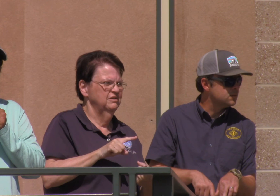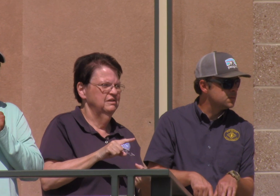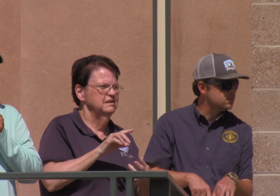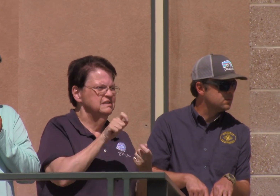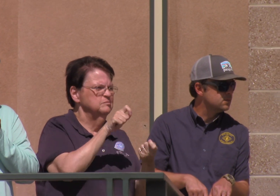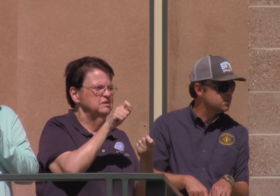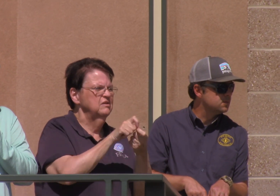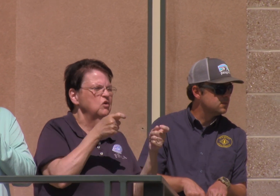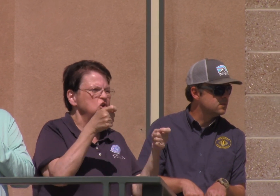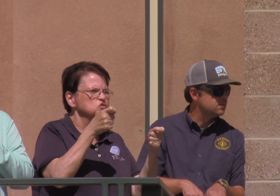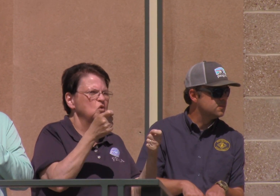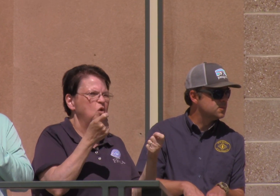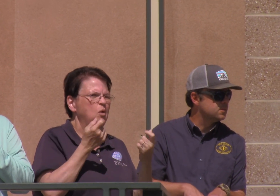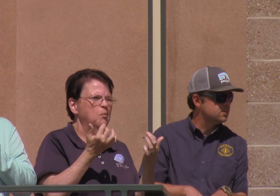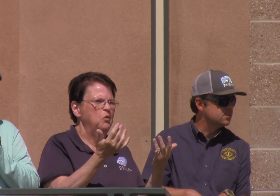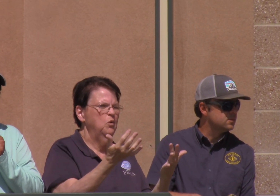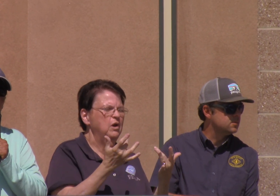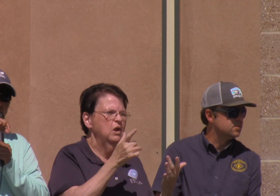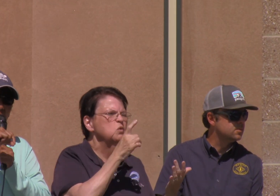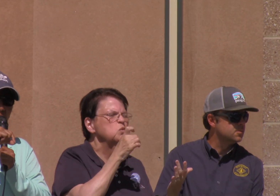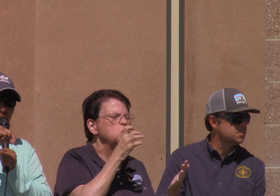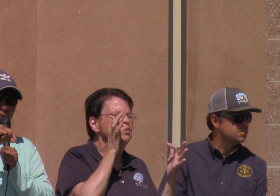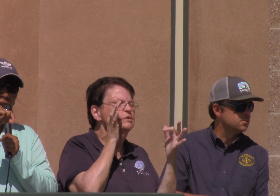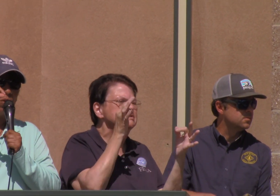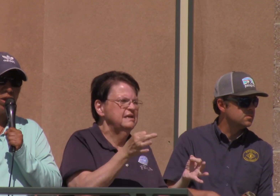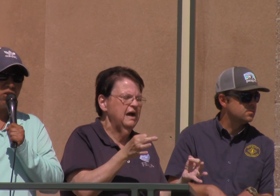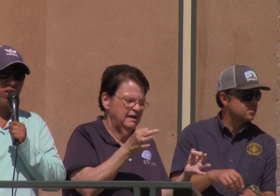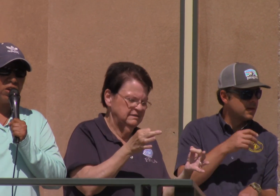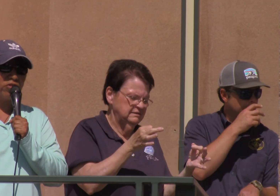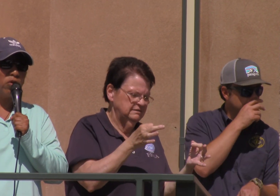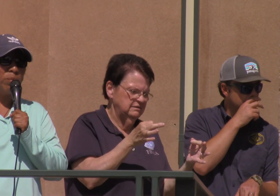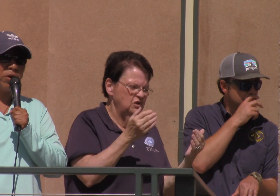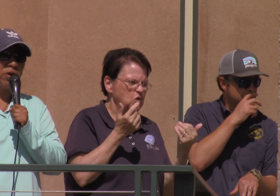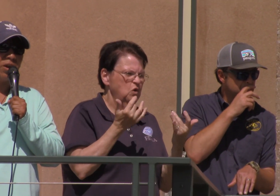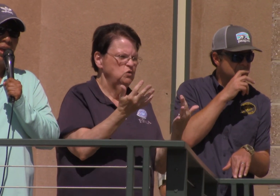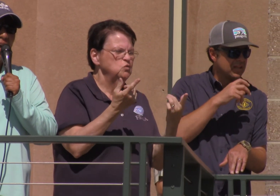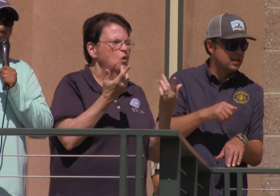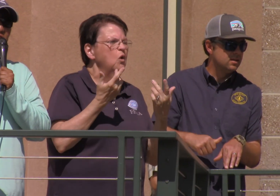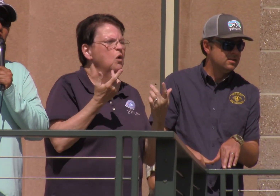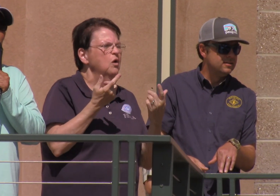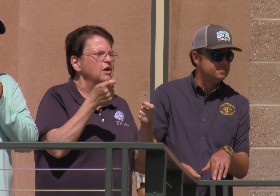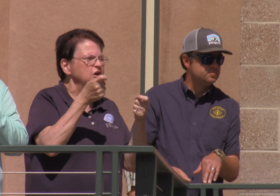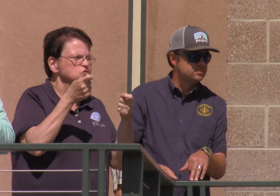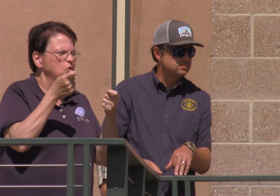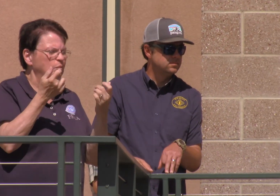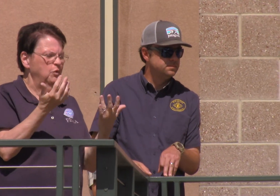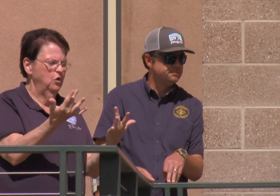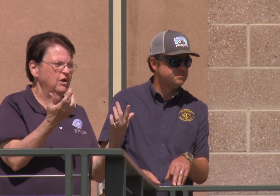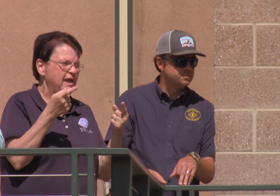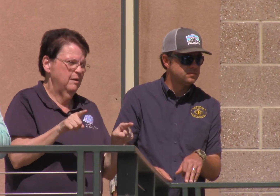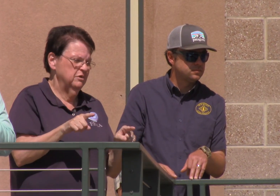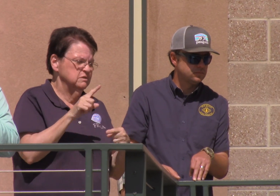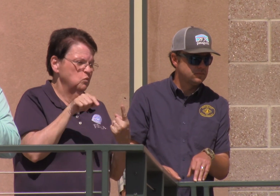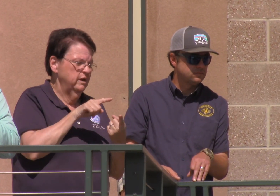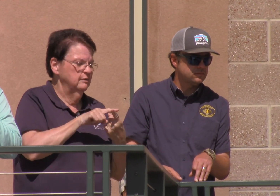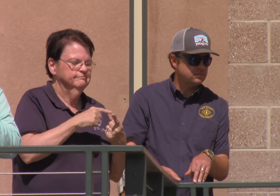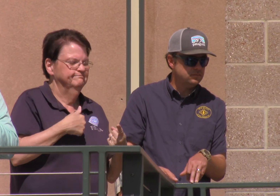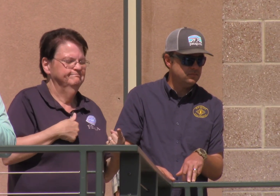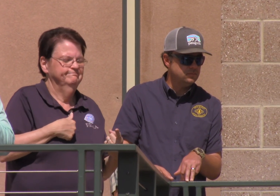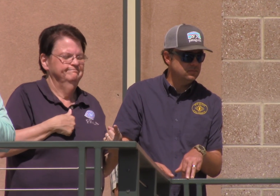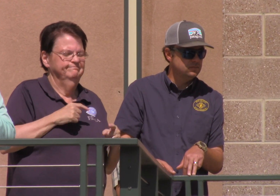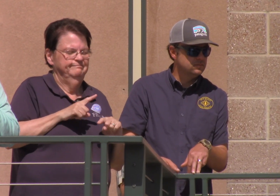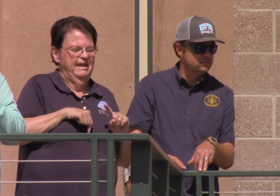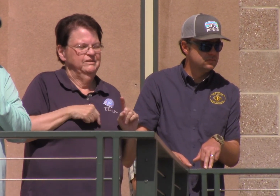particular control burning and who decides when there's a control burn. And I just shared with her that I'm not the one to answer